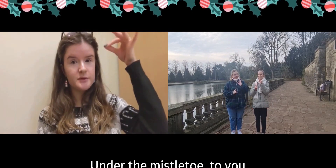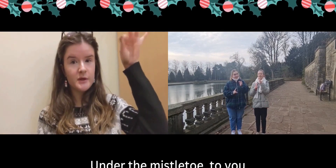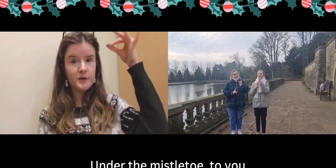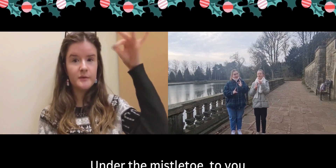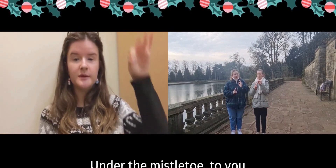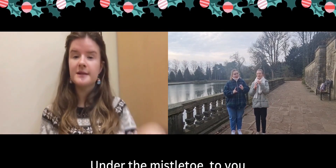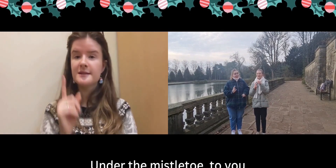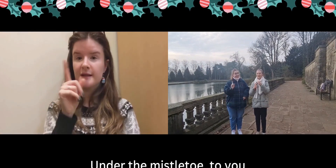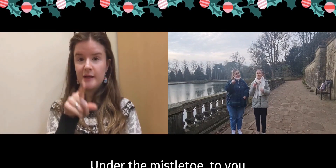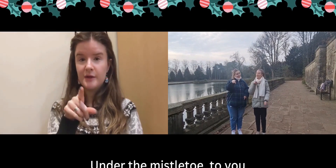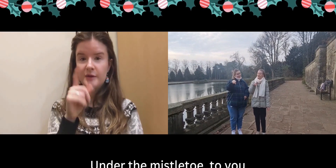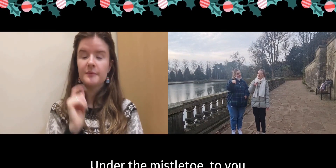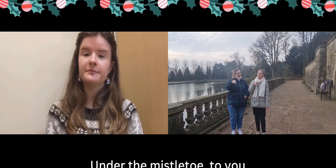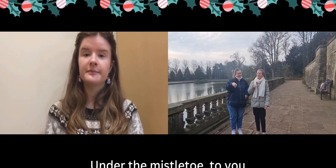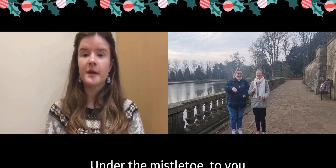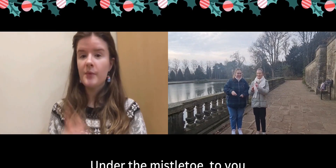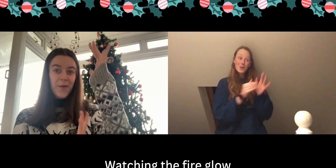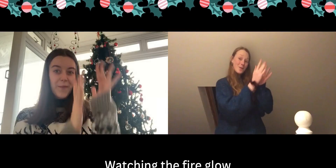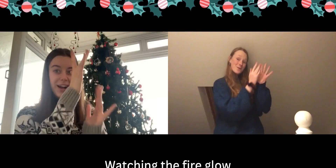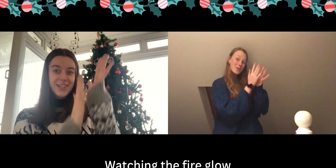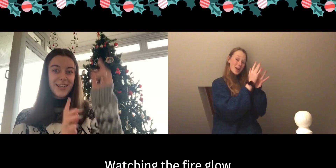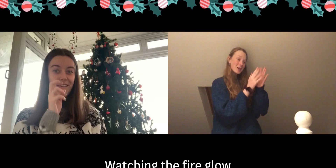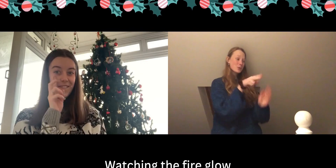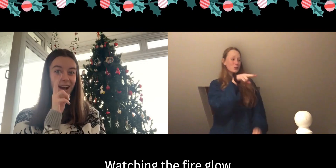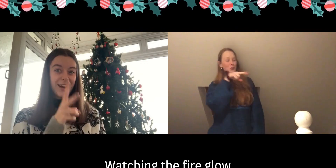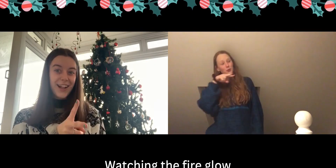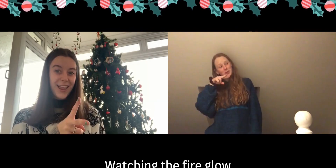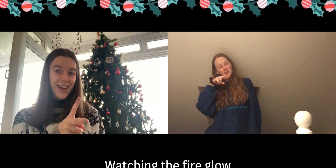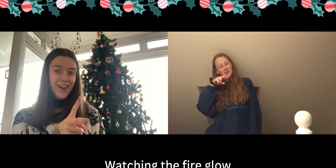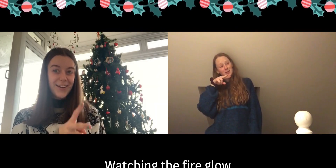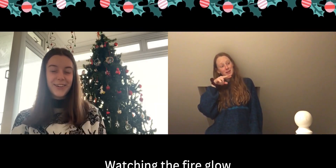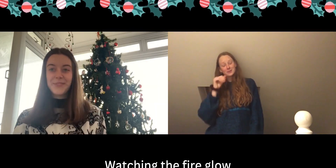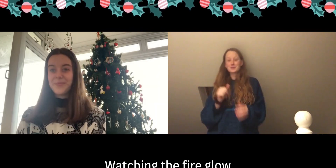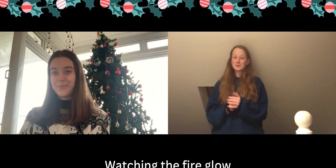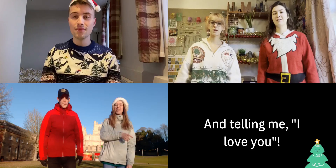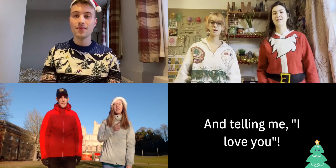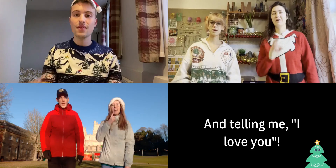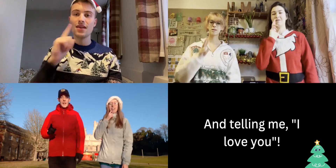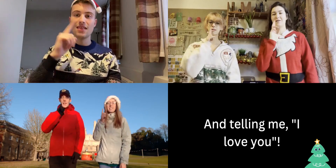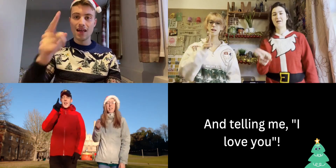To you, watching the fire glow.